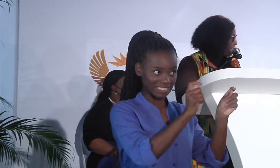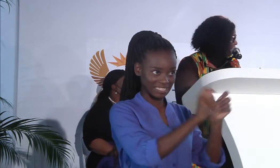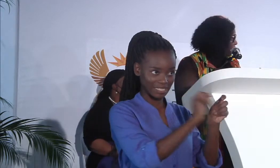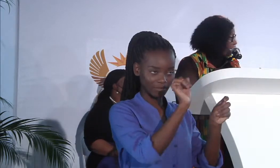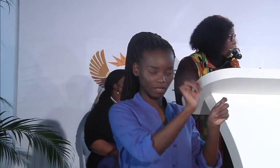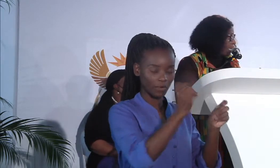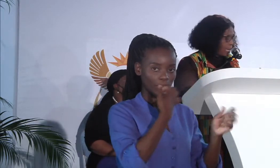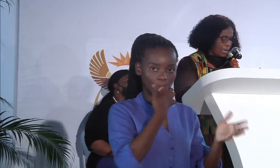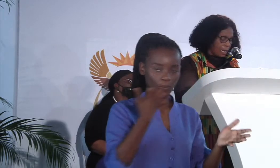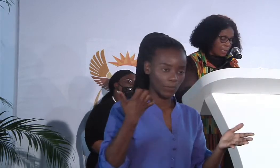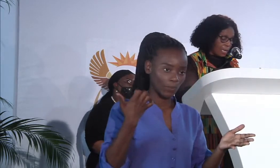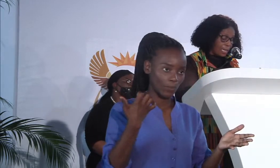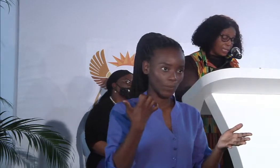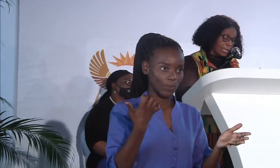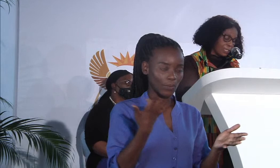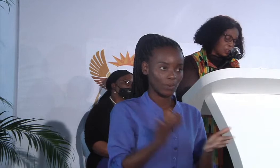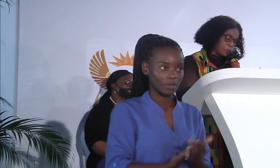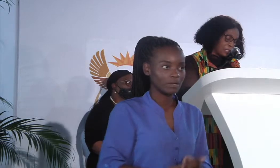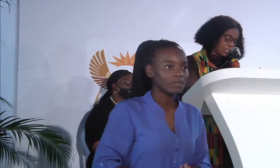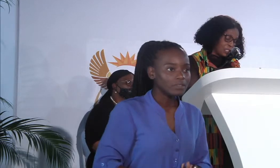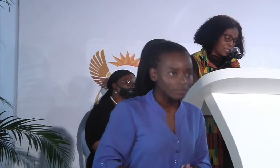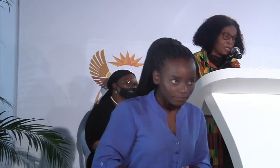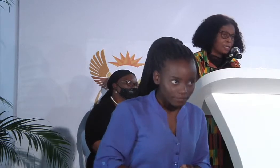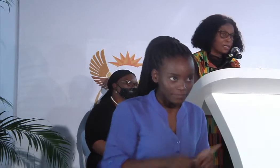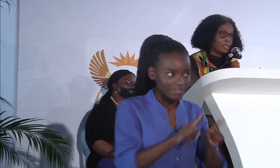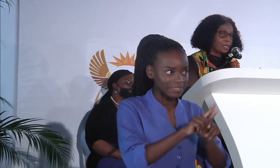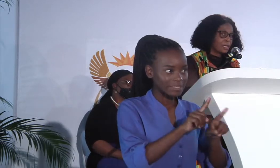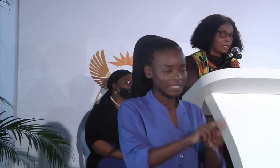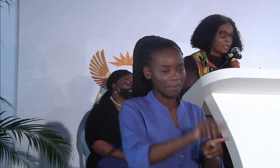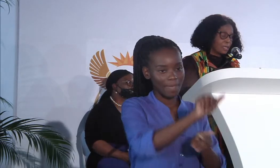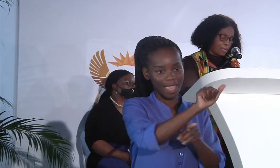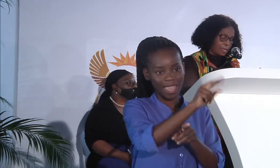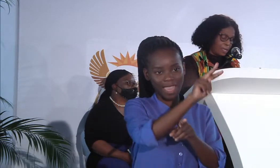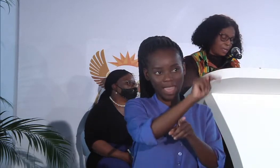and Angela's speech